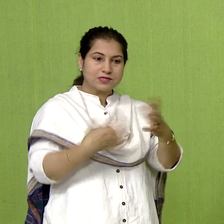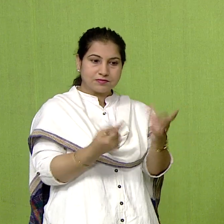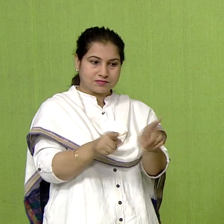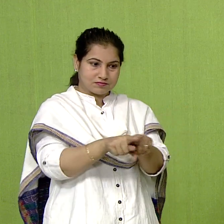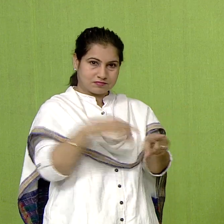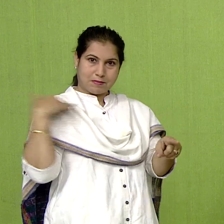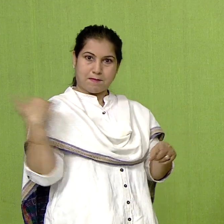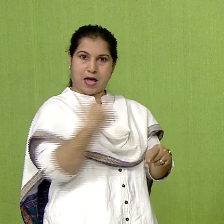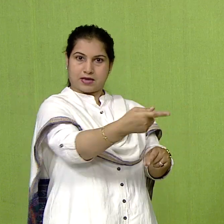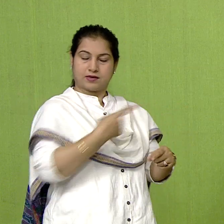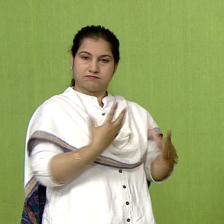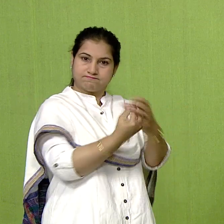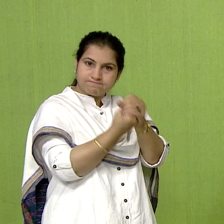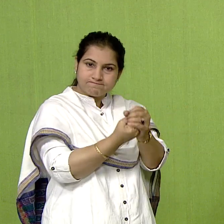among them.